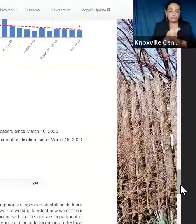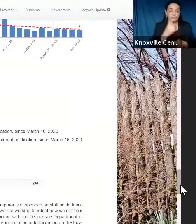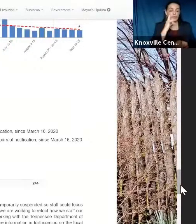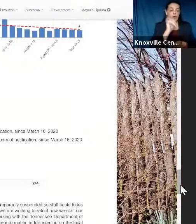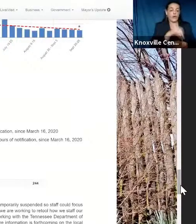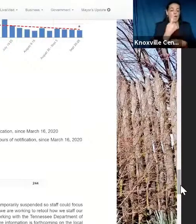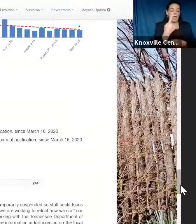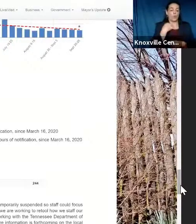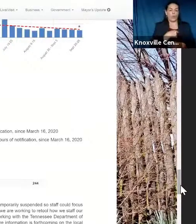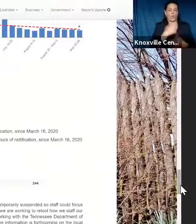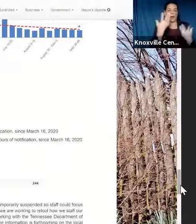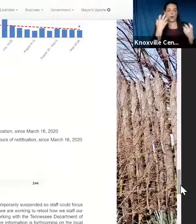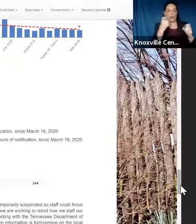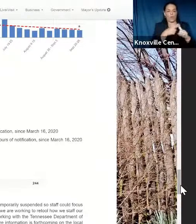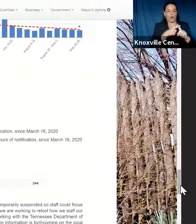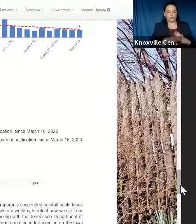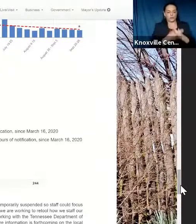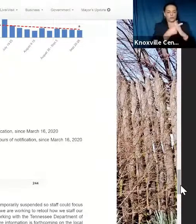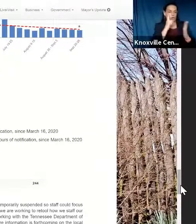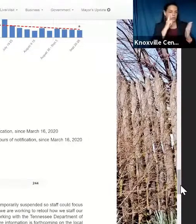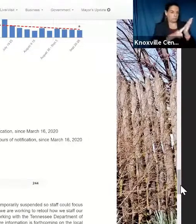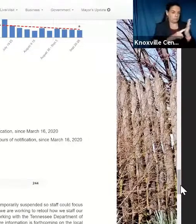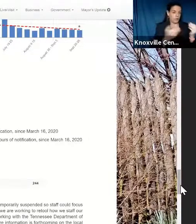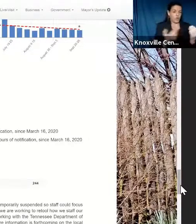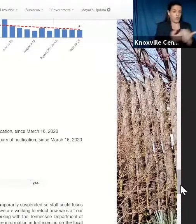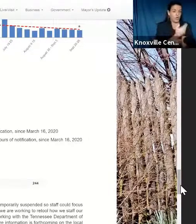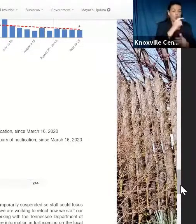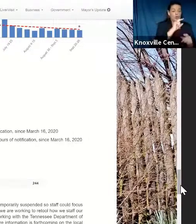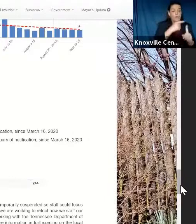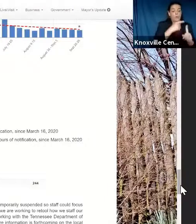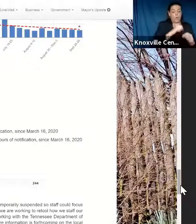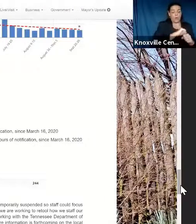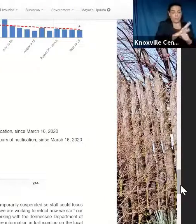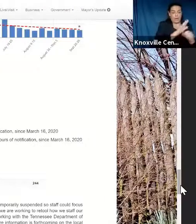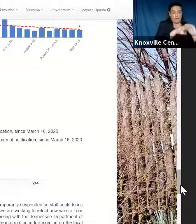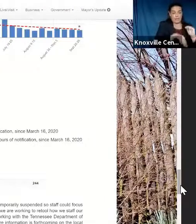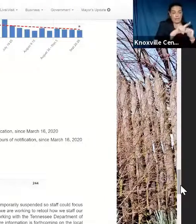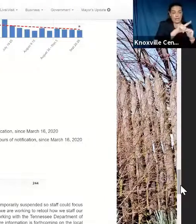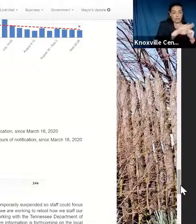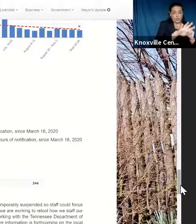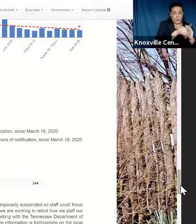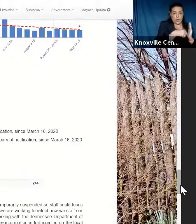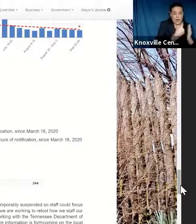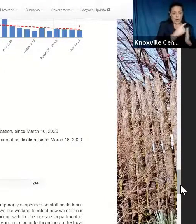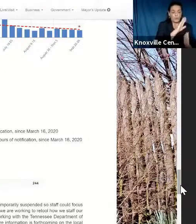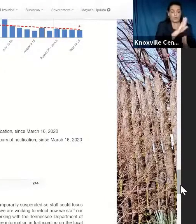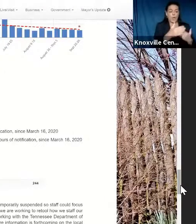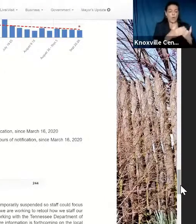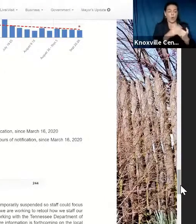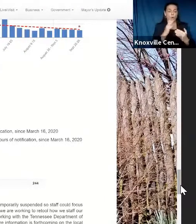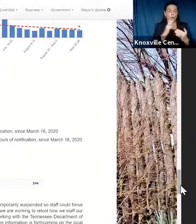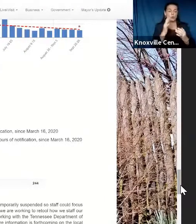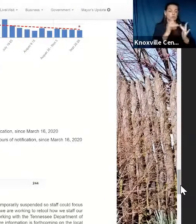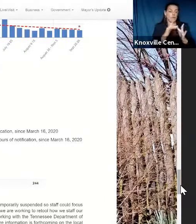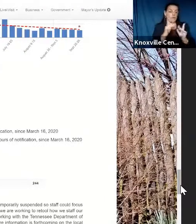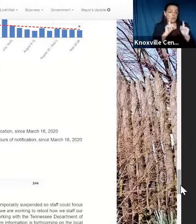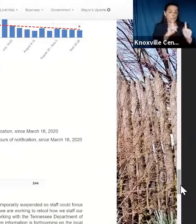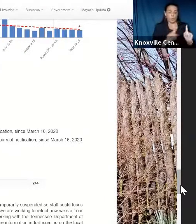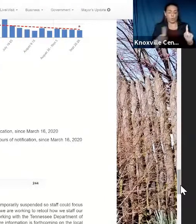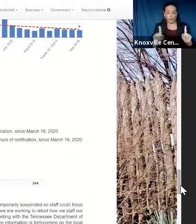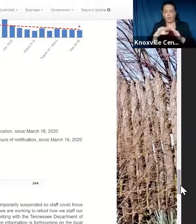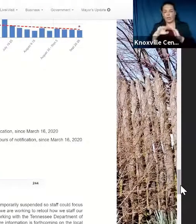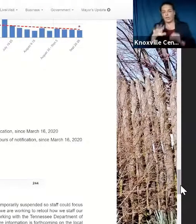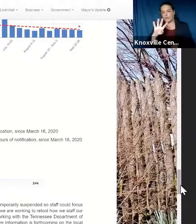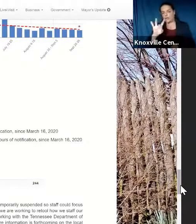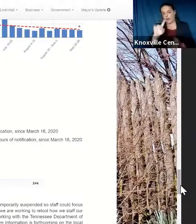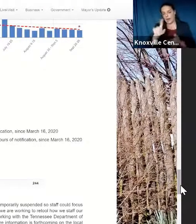benchmark, we aim to initiate investigations for new cases within 24 hours and close contacts within 48 hours. We've added a few new team members into